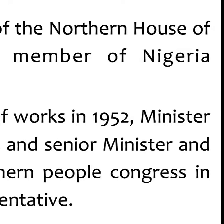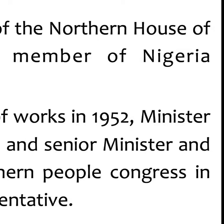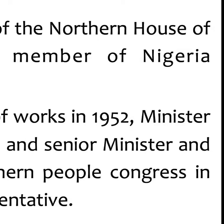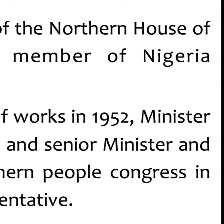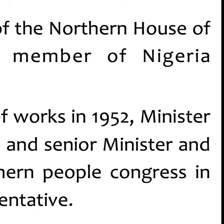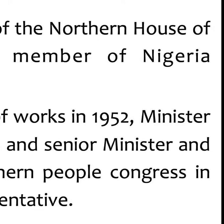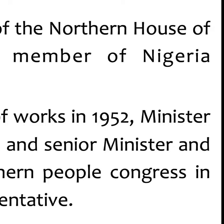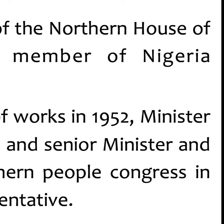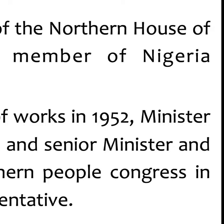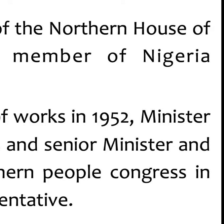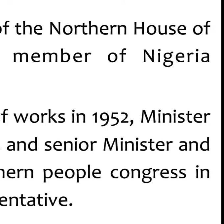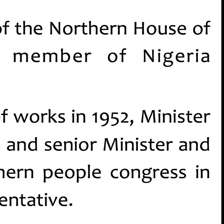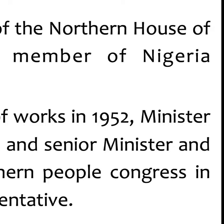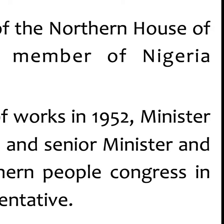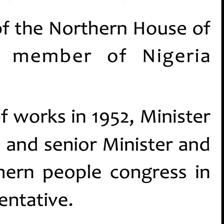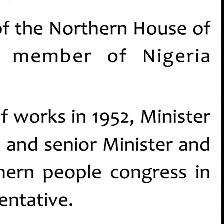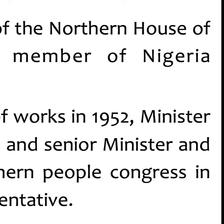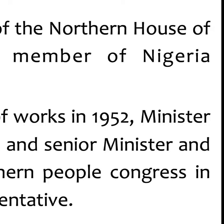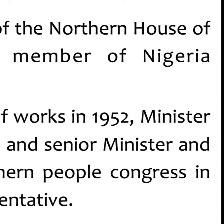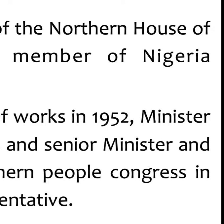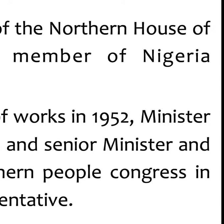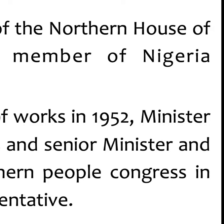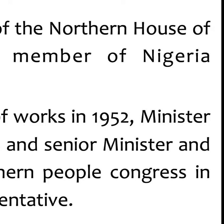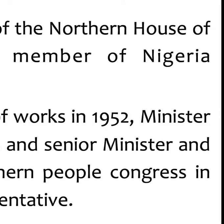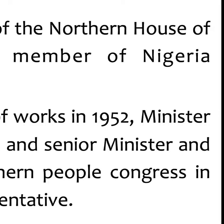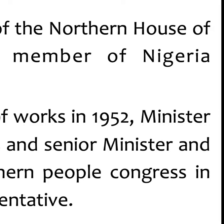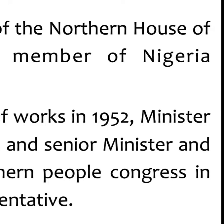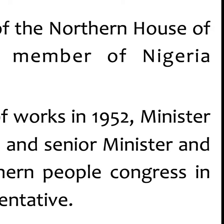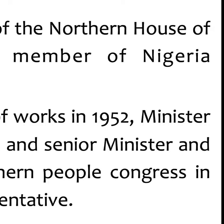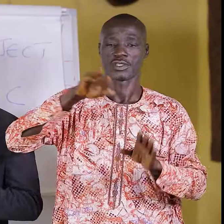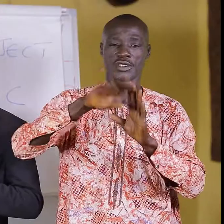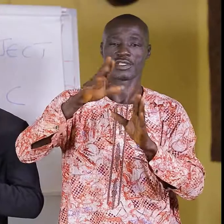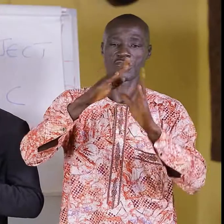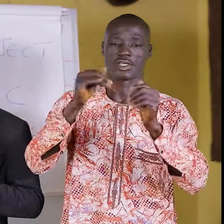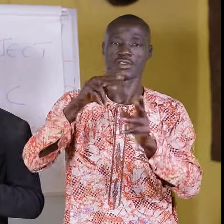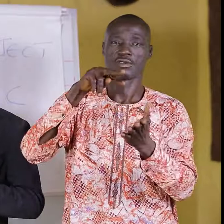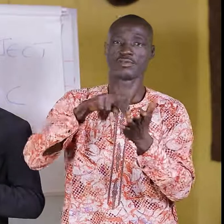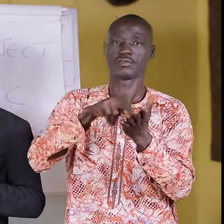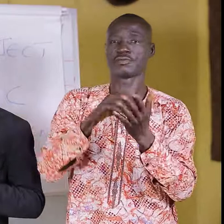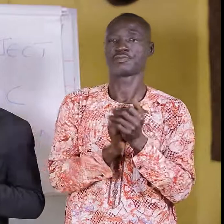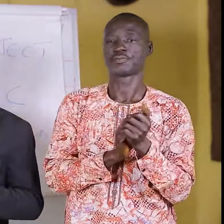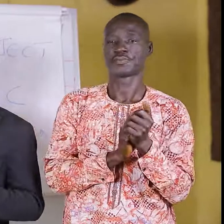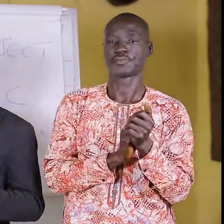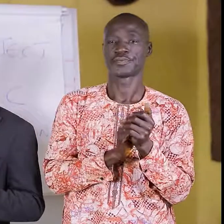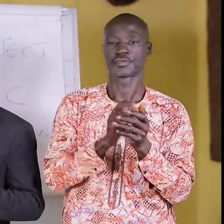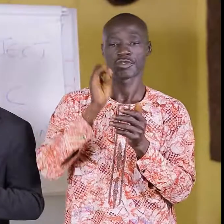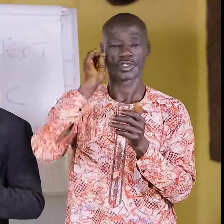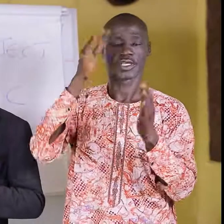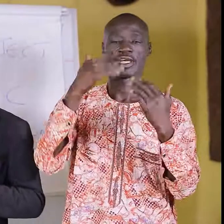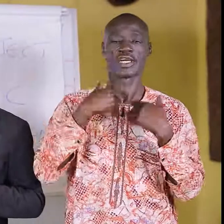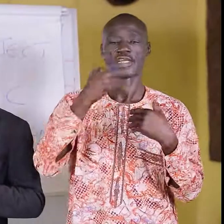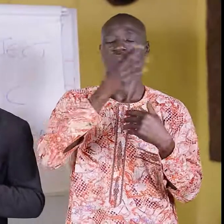and leader of the Northern People's Congress in the House of Representatives. So we can see that he has a